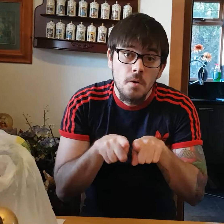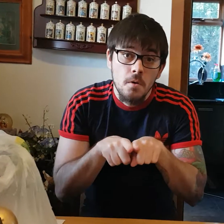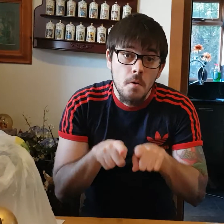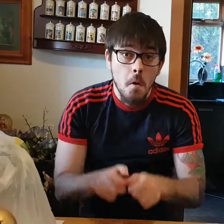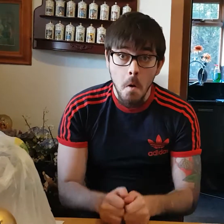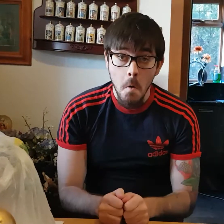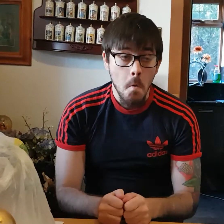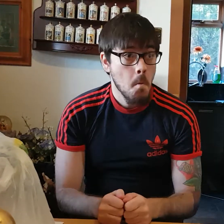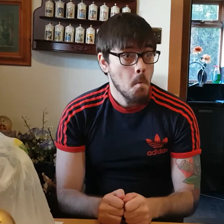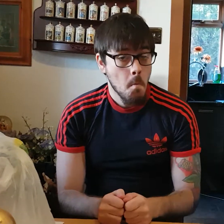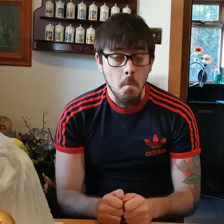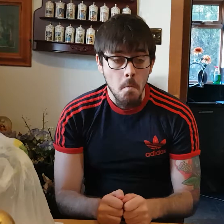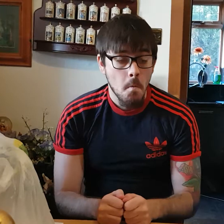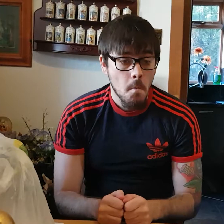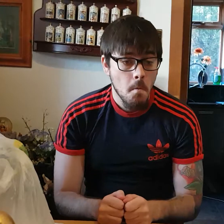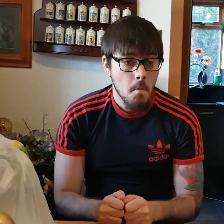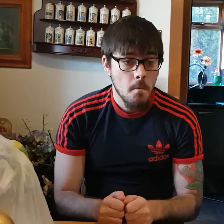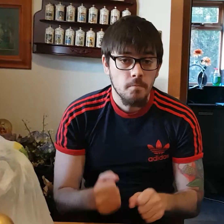Some of the teachers were also deaf.